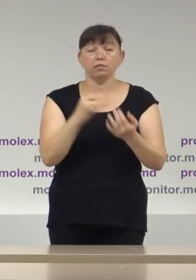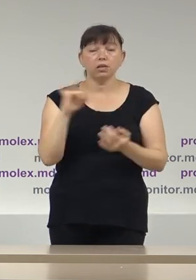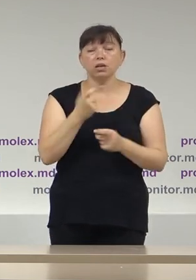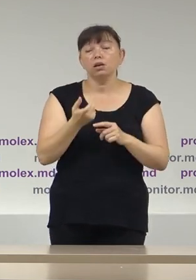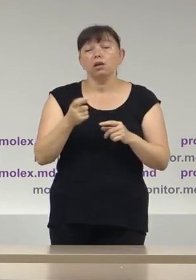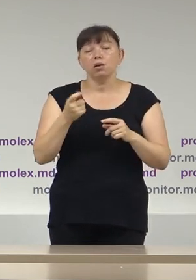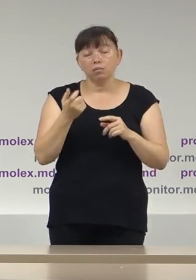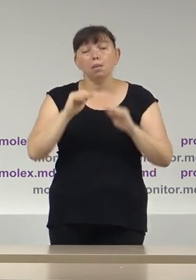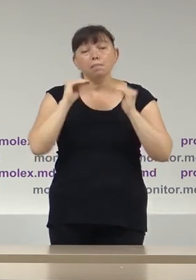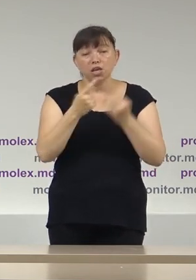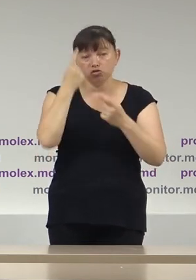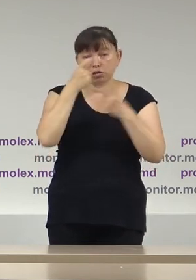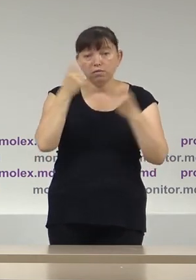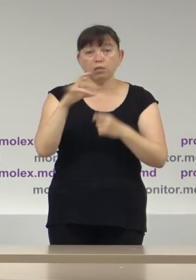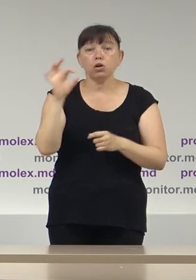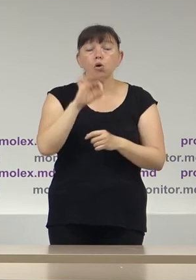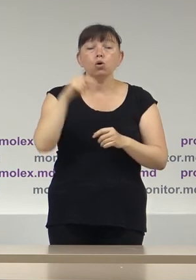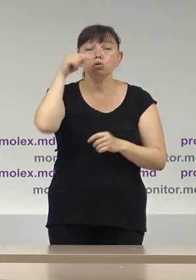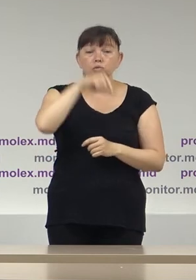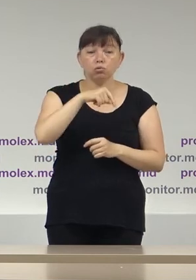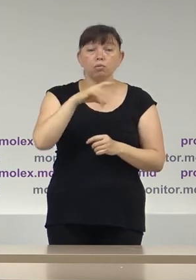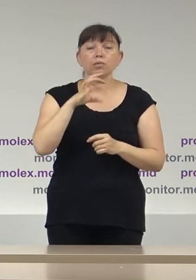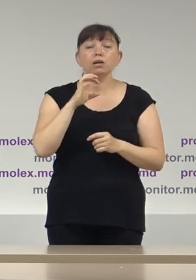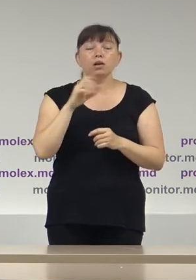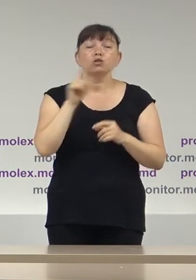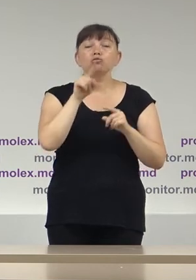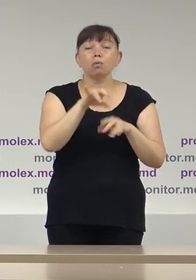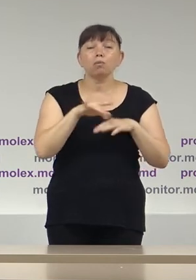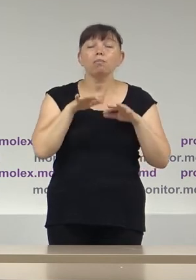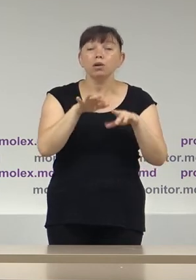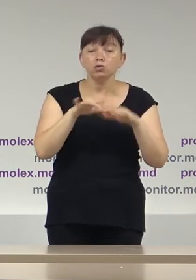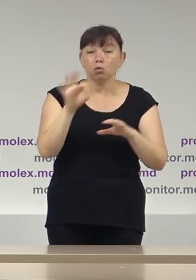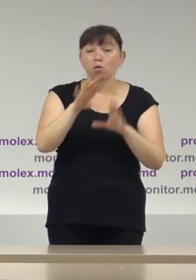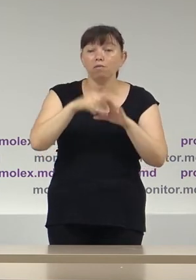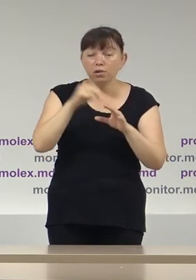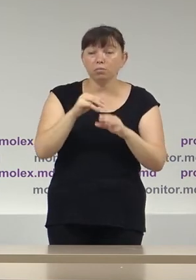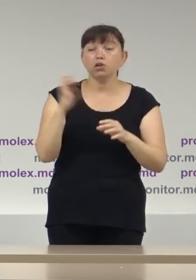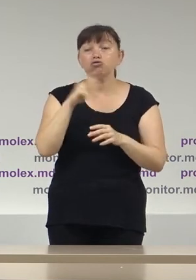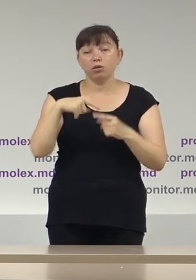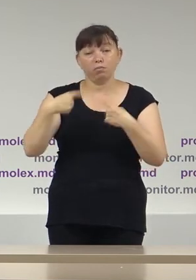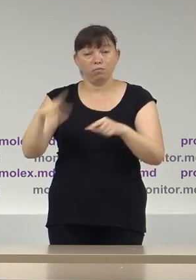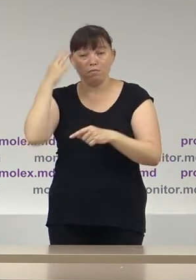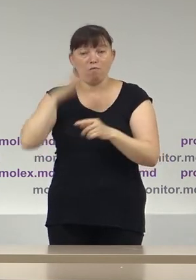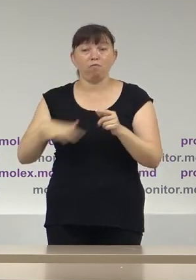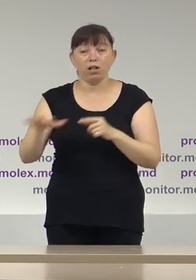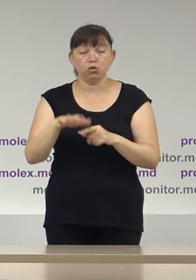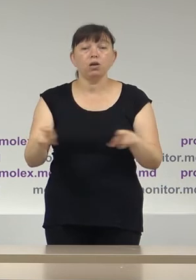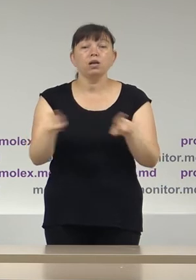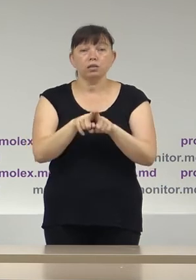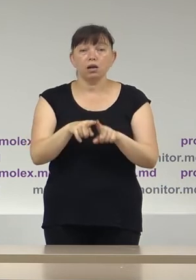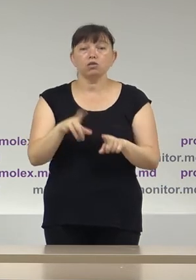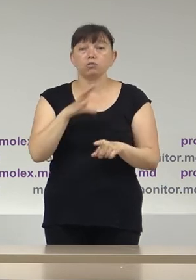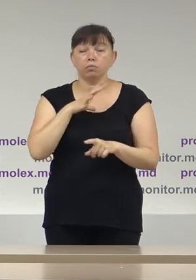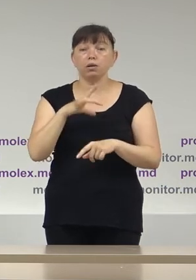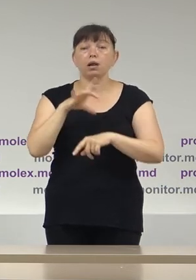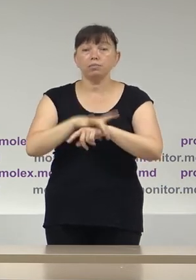citizens from that region are still isolated and less informed than people living on the rest of the territory of the